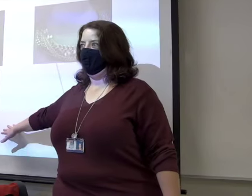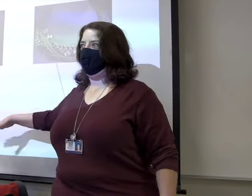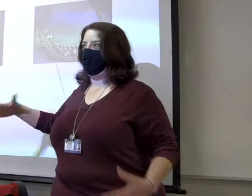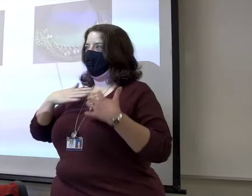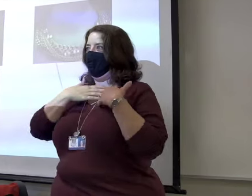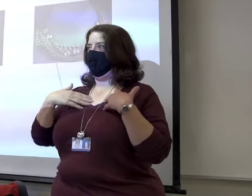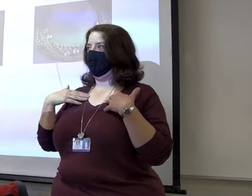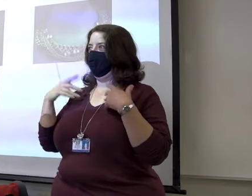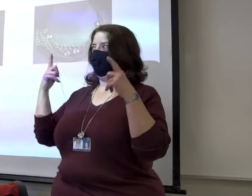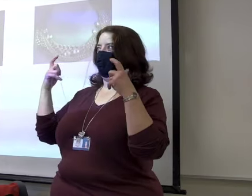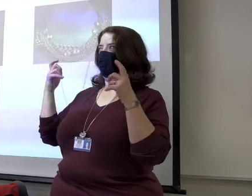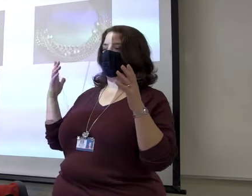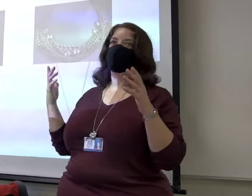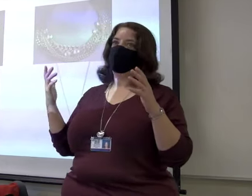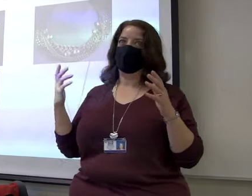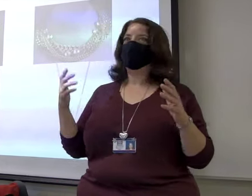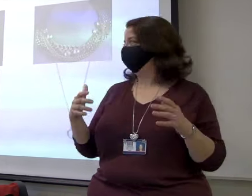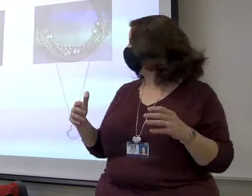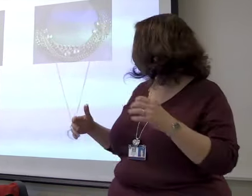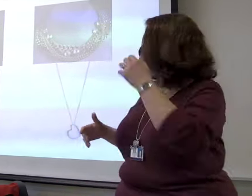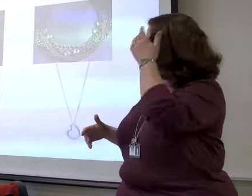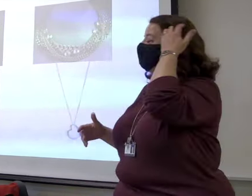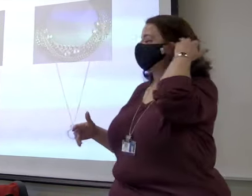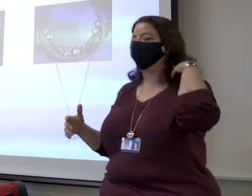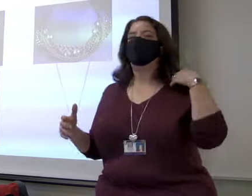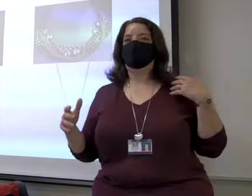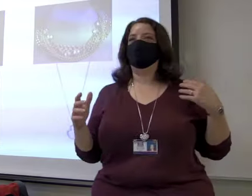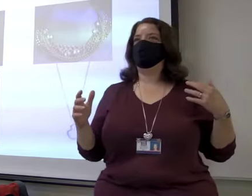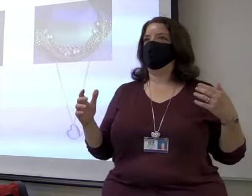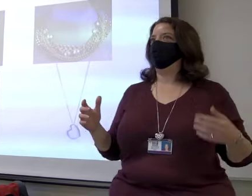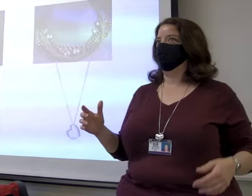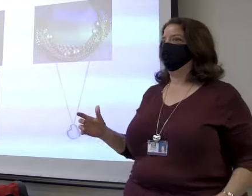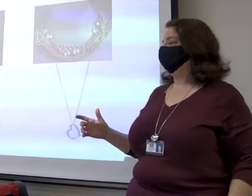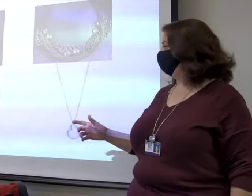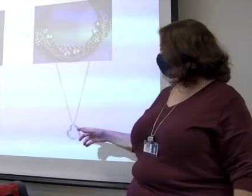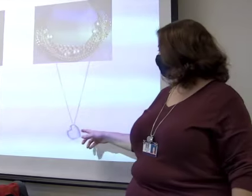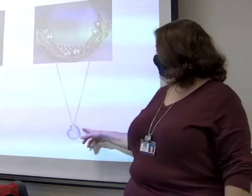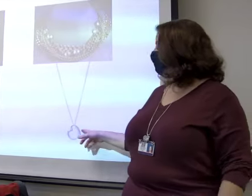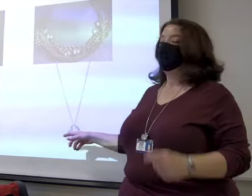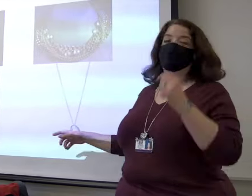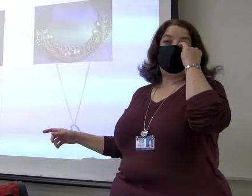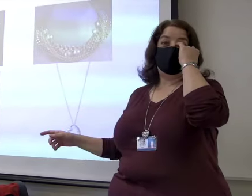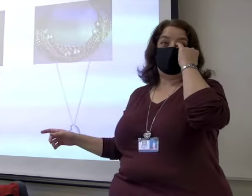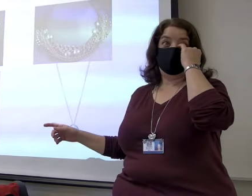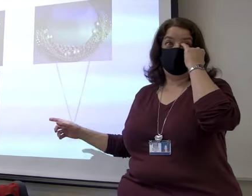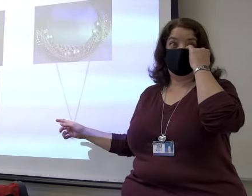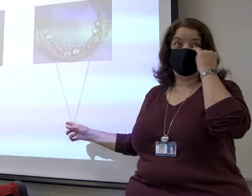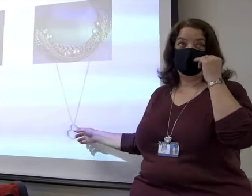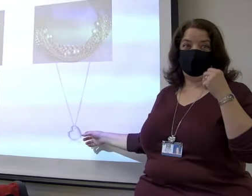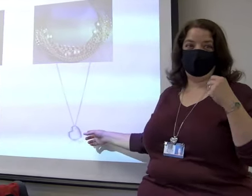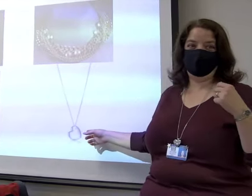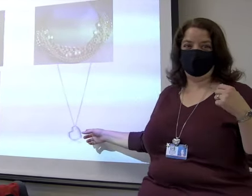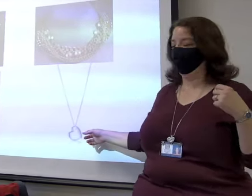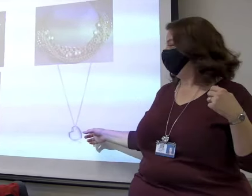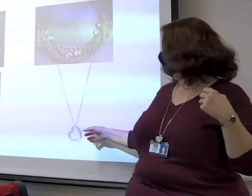around my neck. Are you for real? Pictures. For real. $70,000. $70,000. I'll go and find 70 pearls and put it around my neck for about